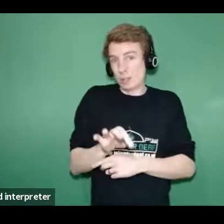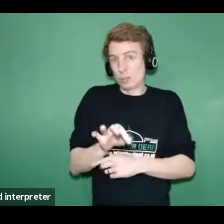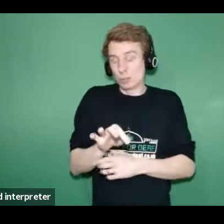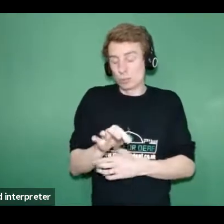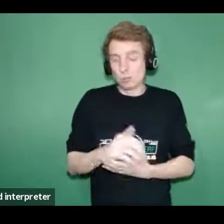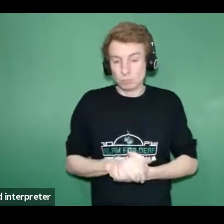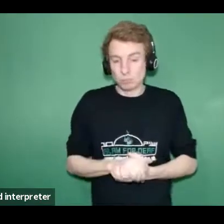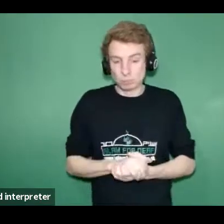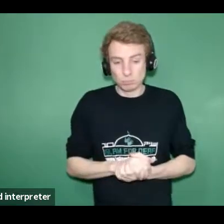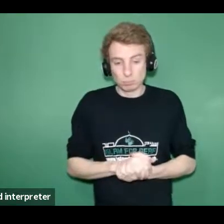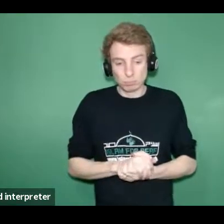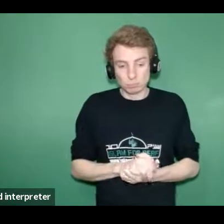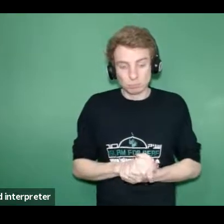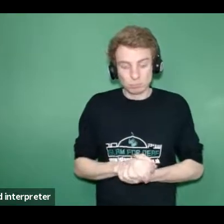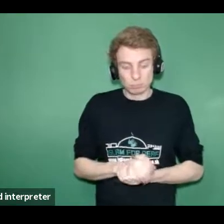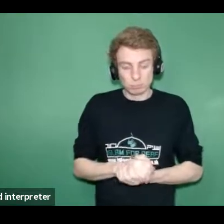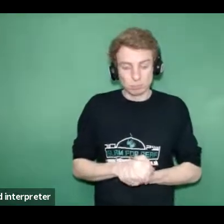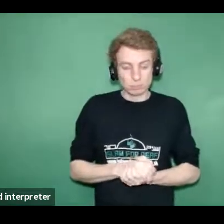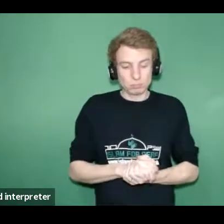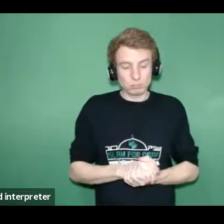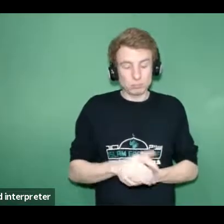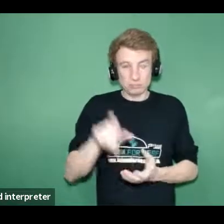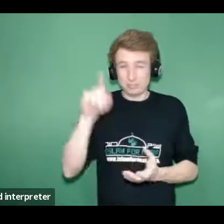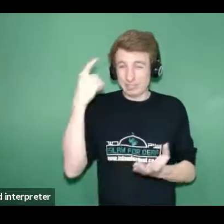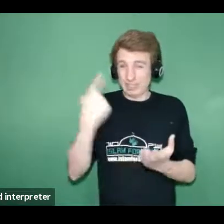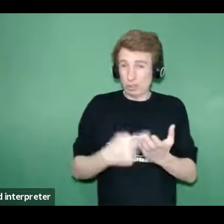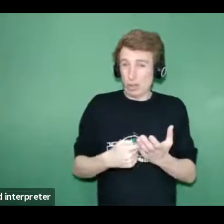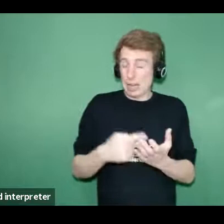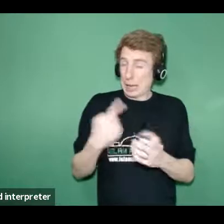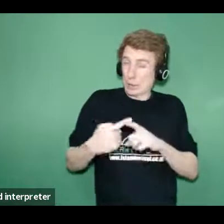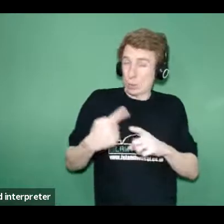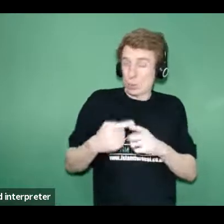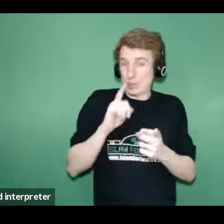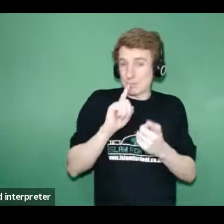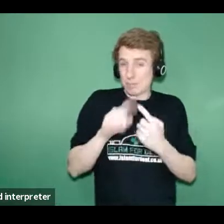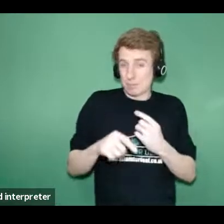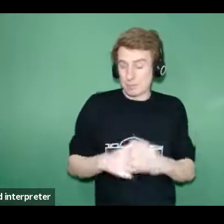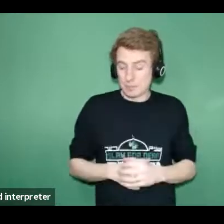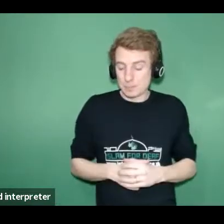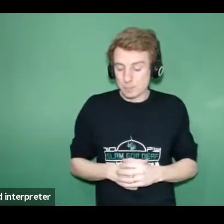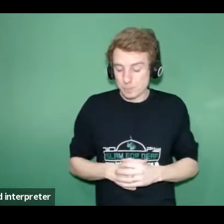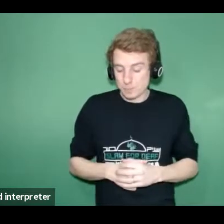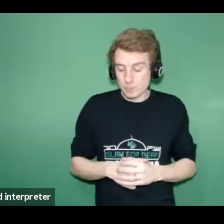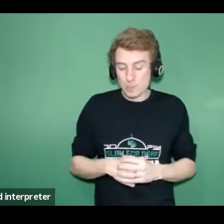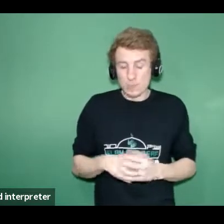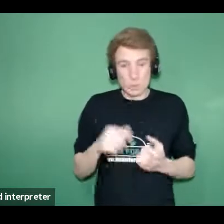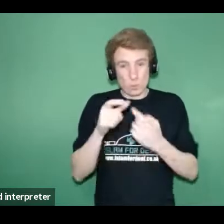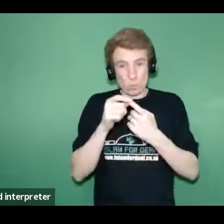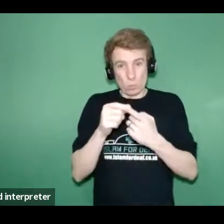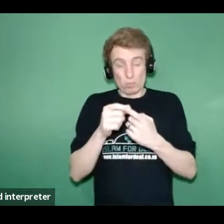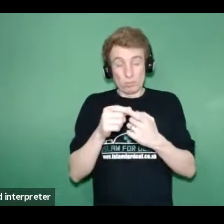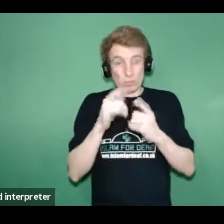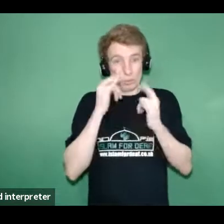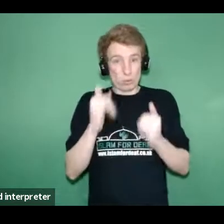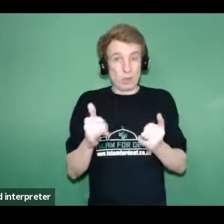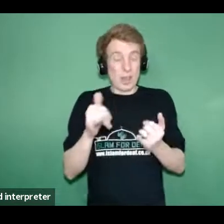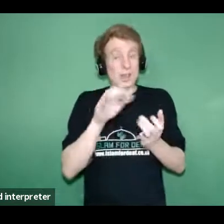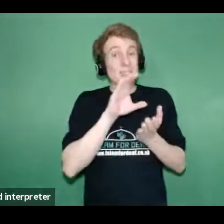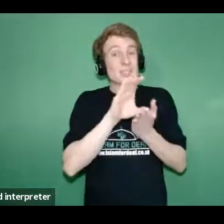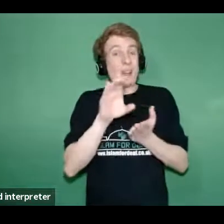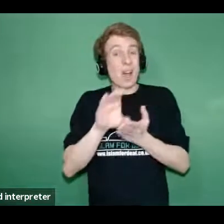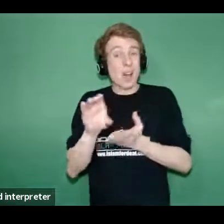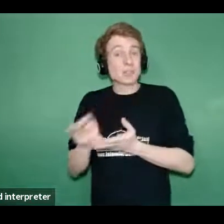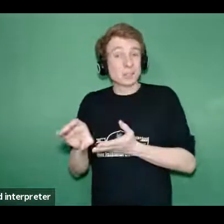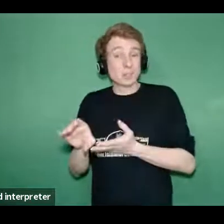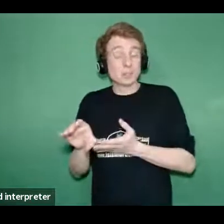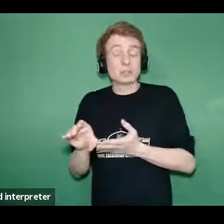quickly answer them, inshallah. Is zakat permissible? Is zakat